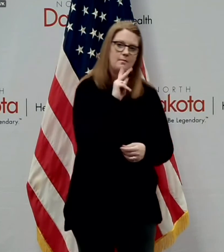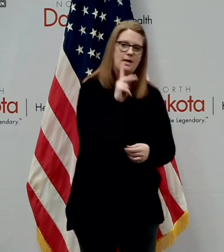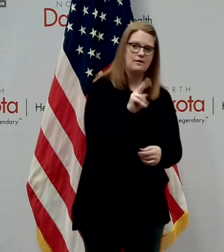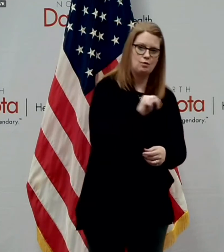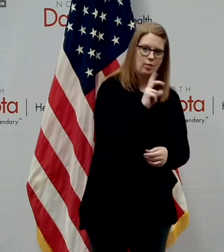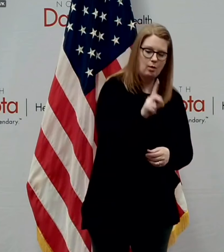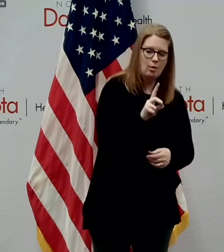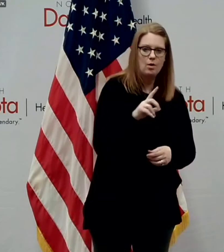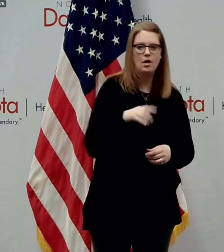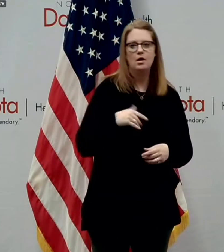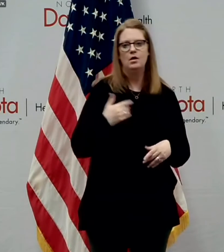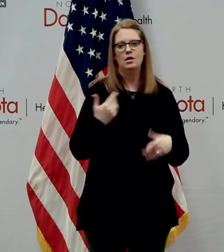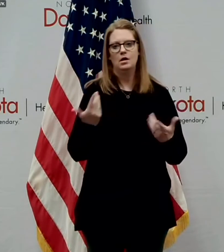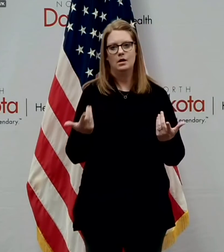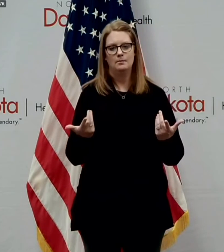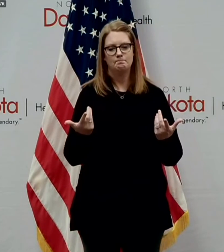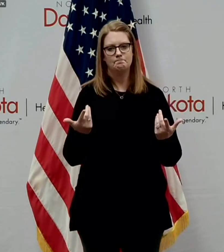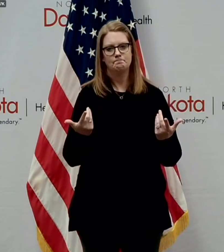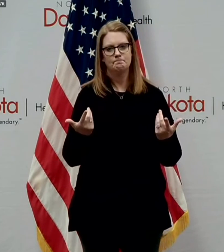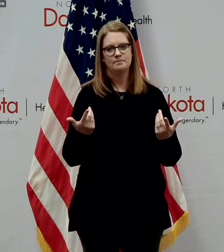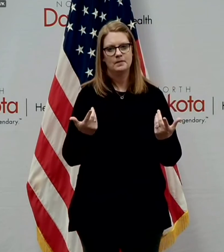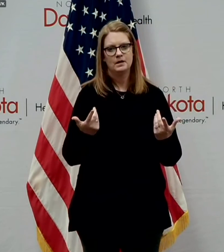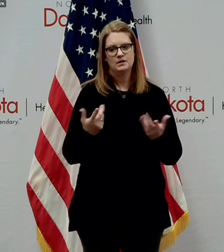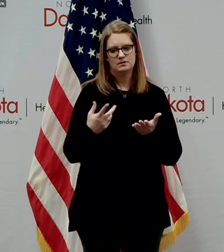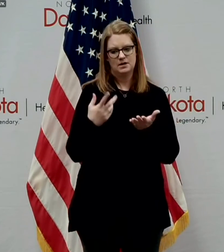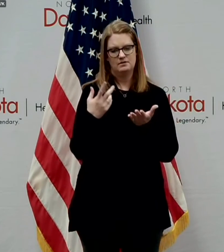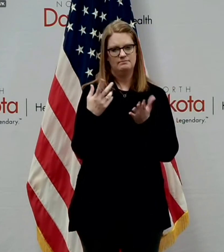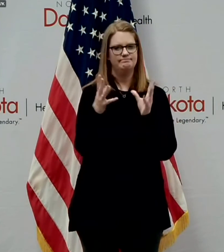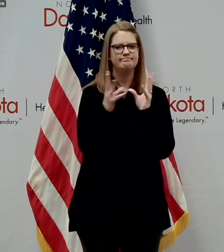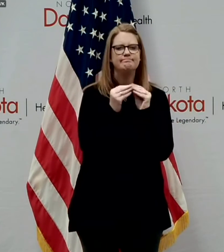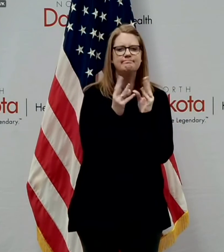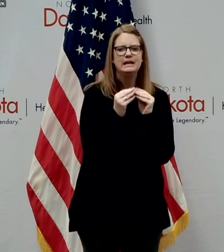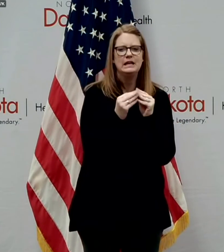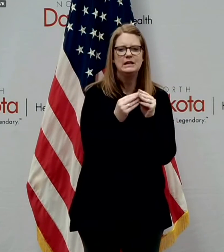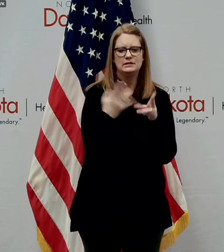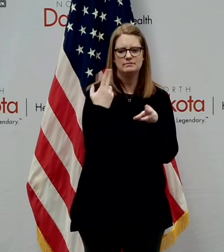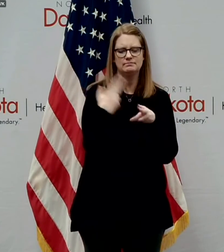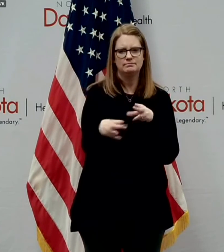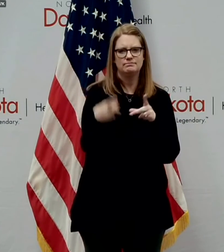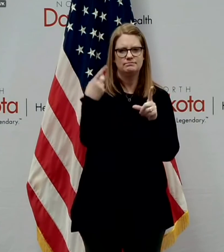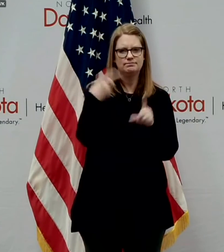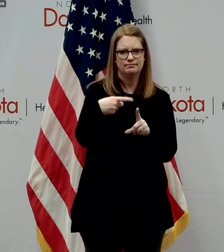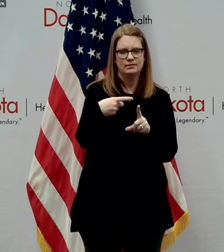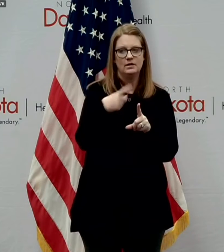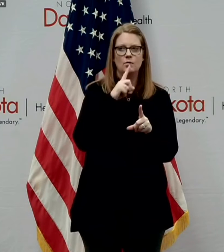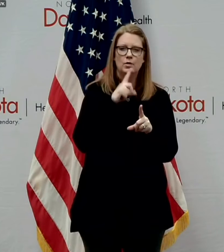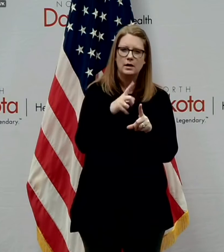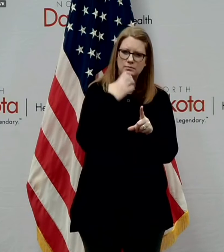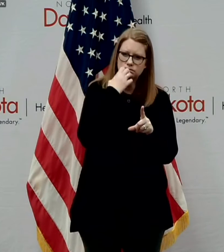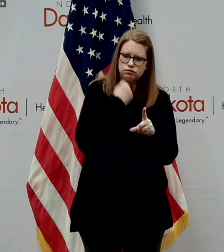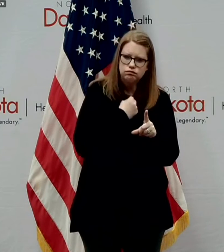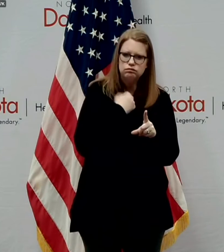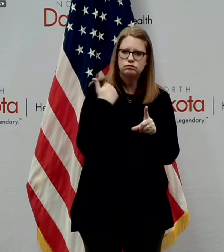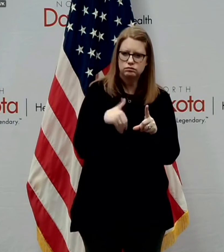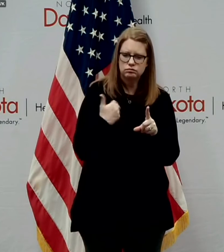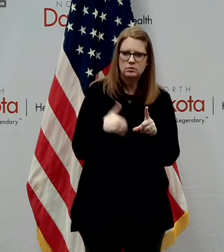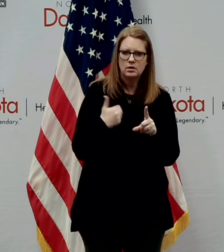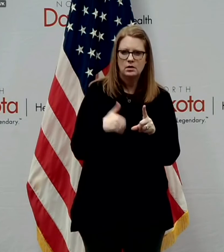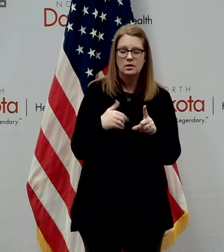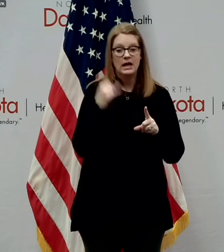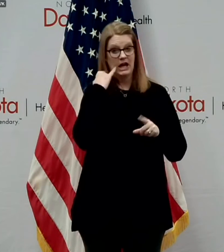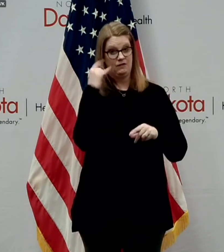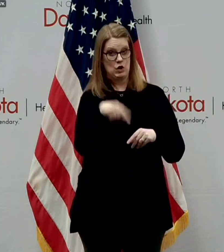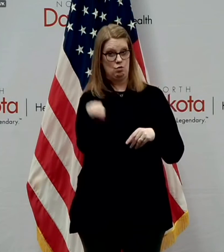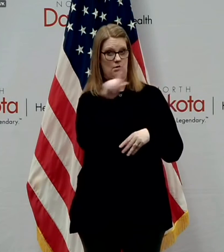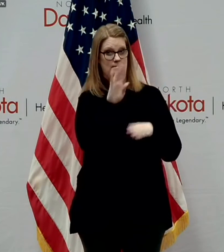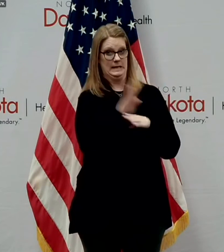Dakota. The briefings are concise and tight and super valuable, and would recommend that if you're in business